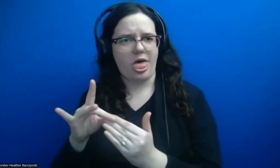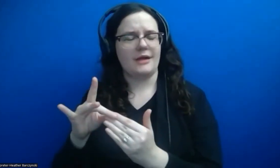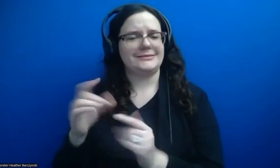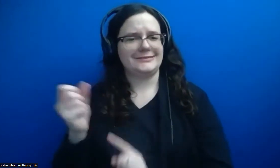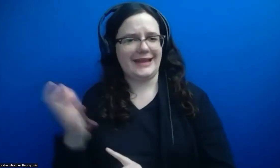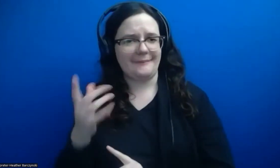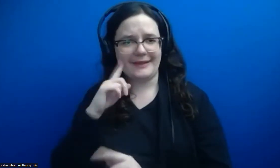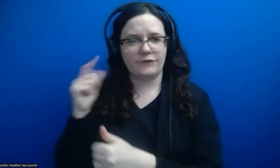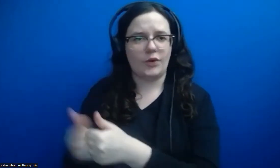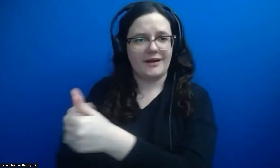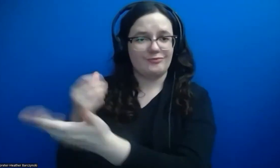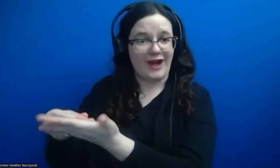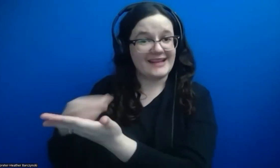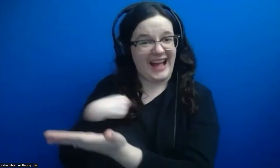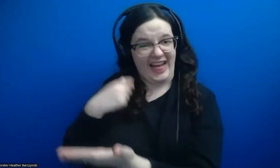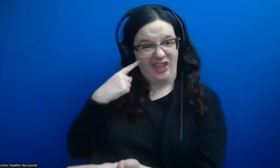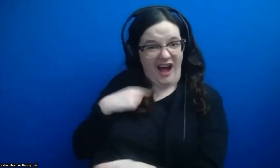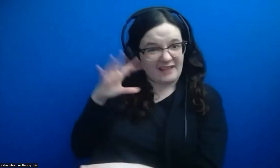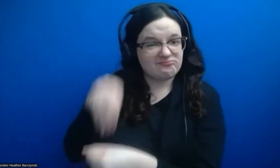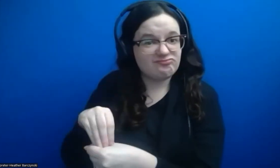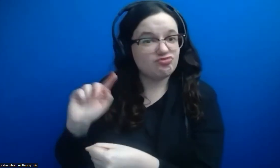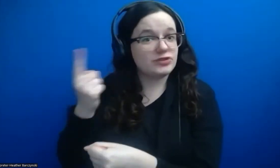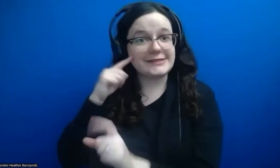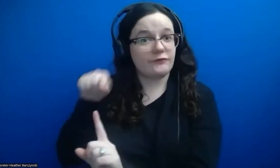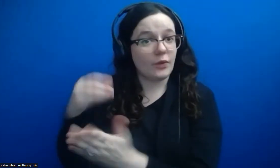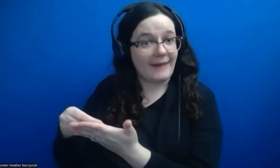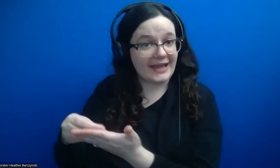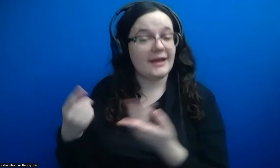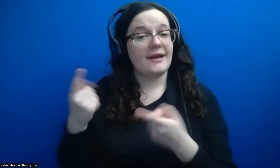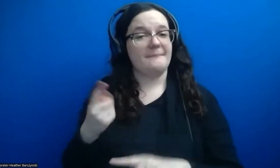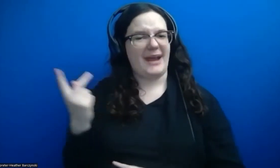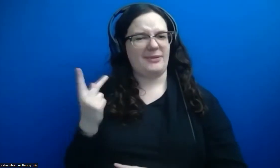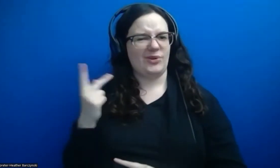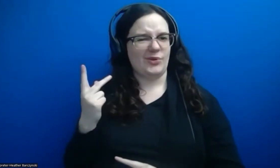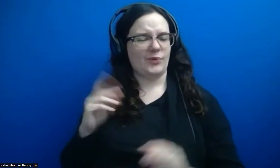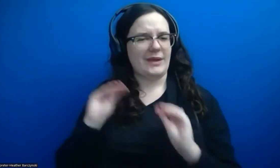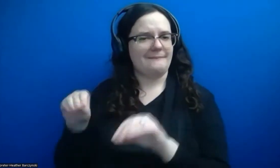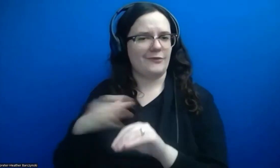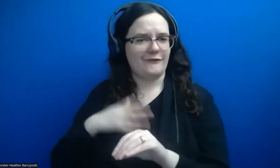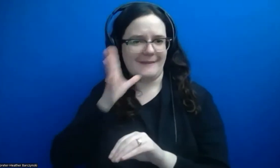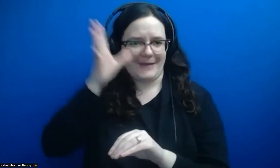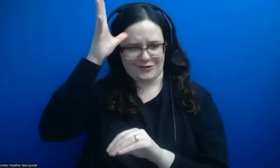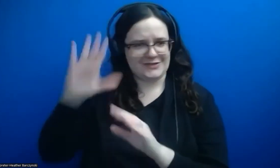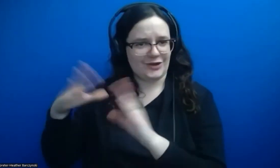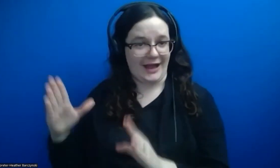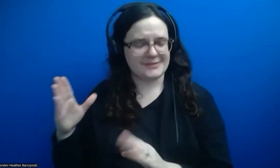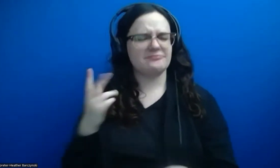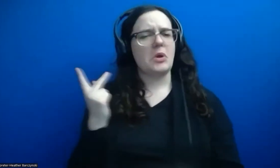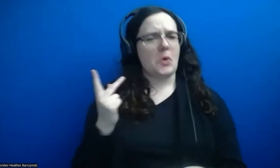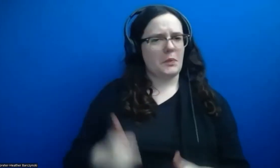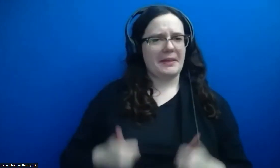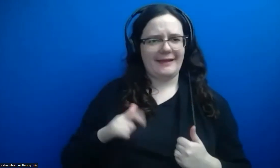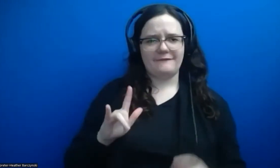thought it was just for the money. We moved into my parents' house. We lived on Long Island before we moved upstate. And in